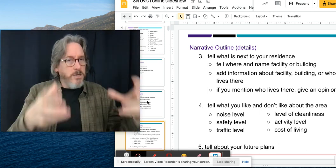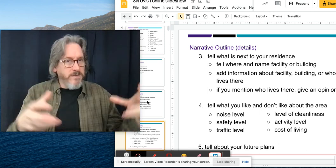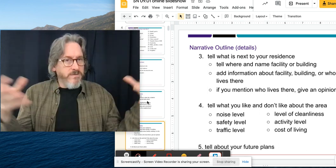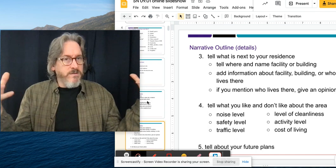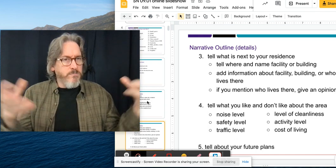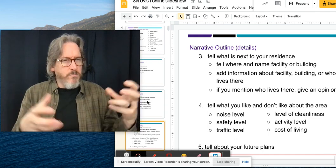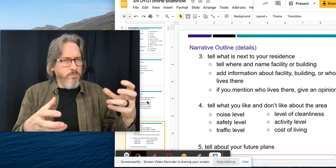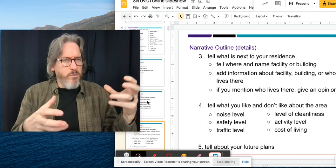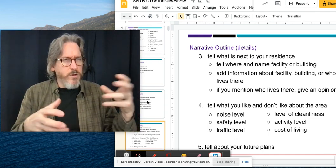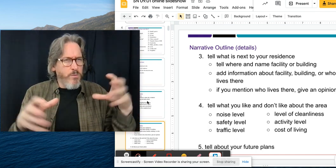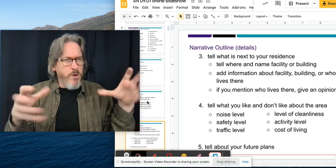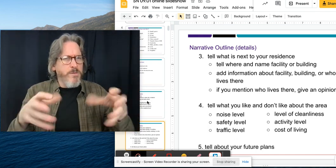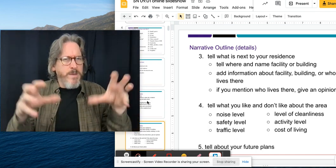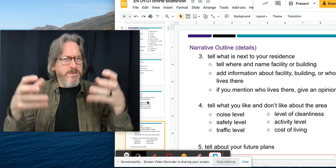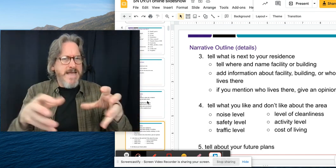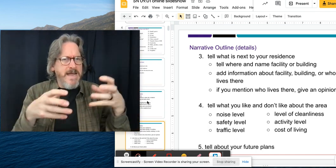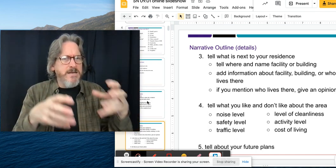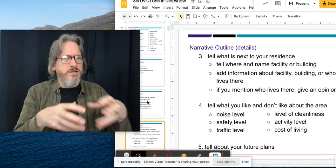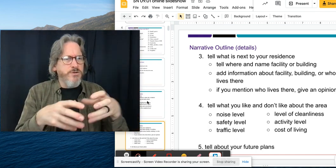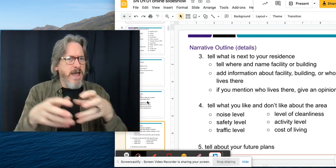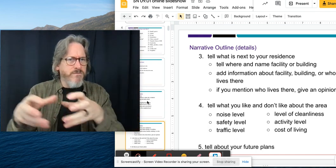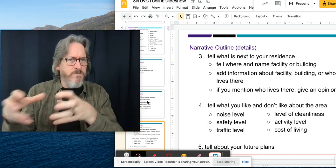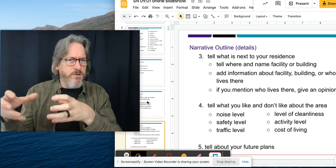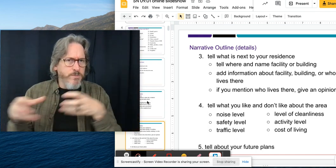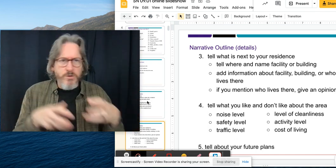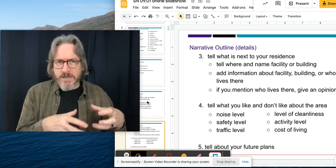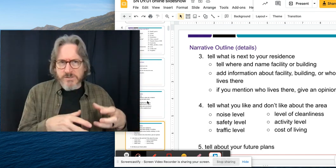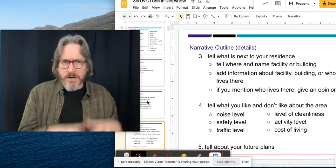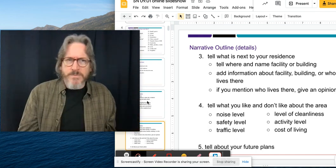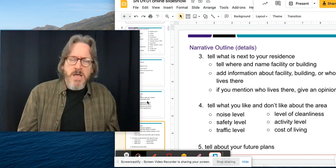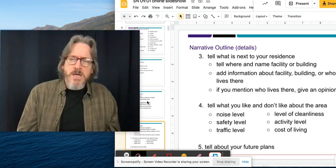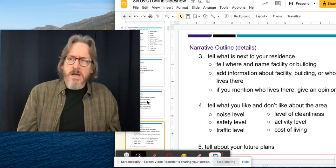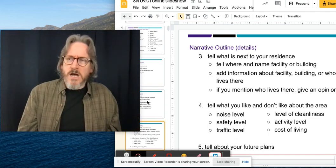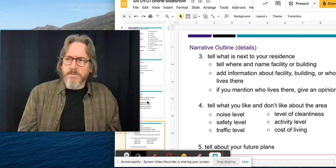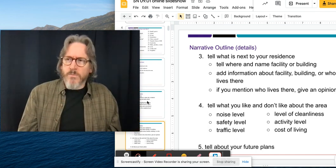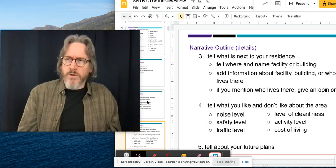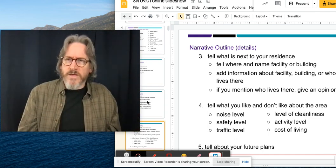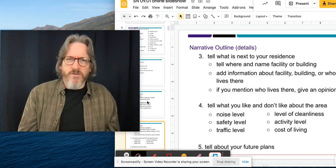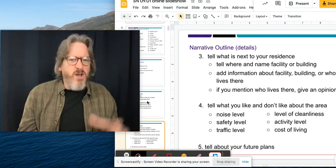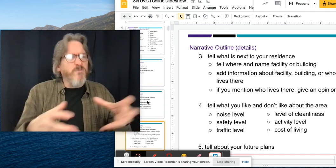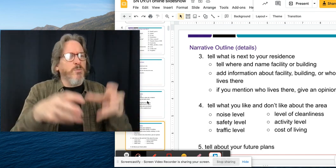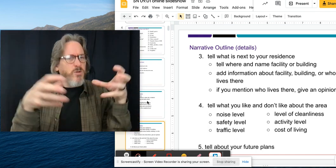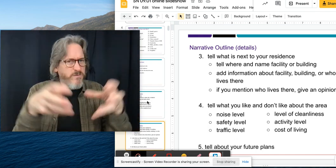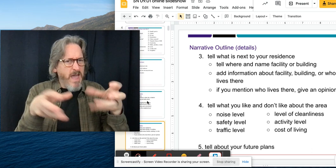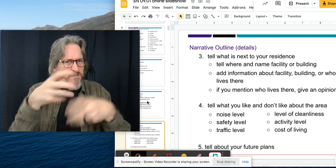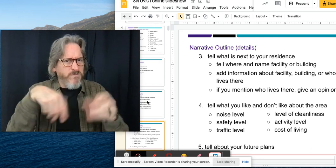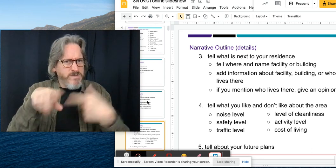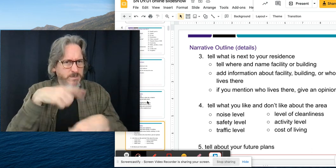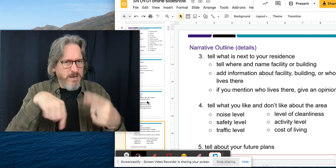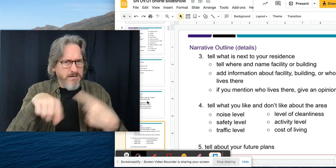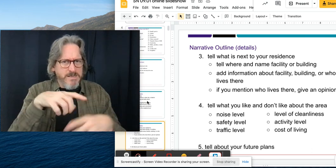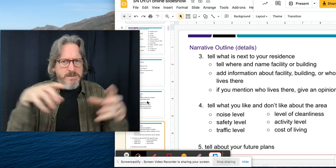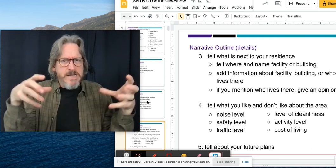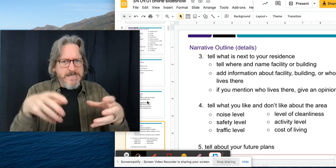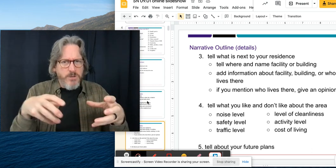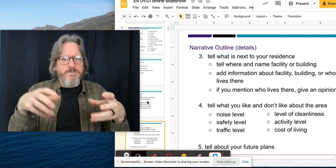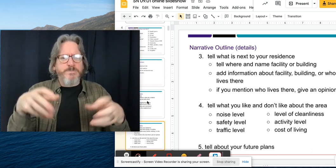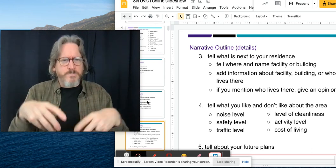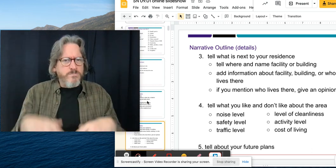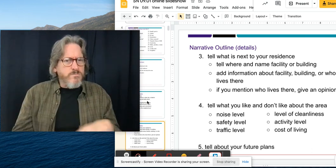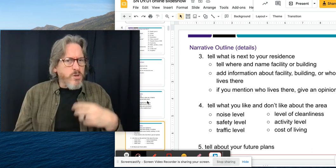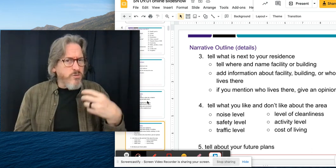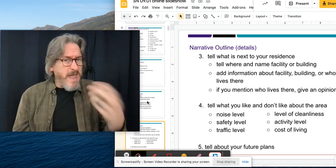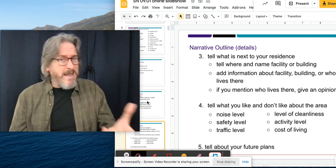population, we know that people tend to have communities, right, where they feel comfortable and have similarities.